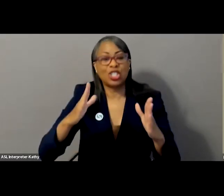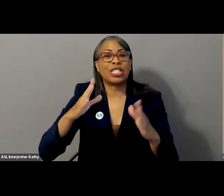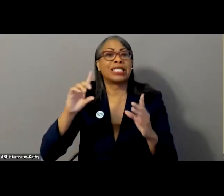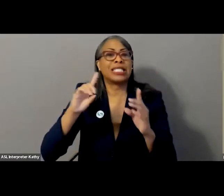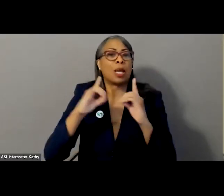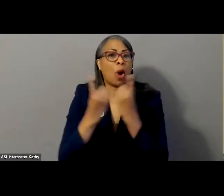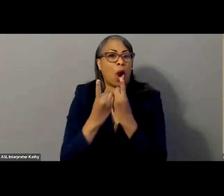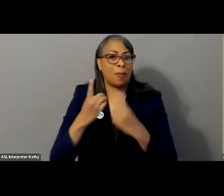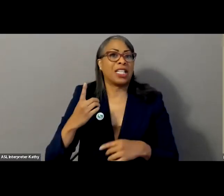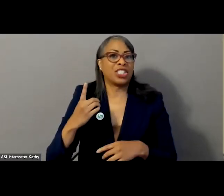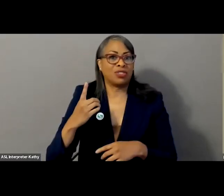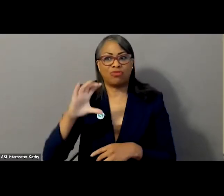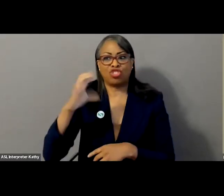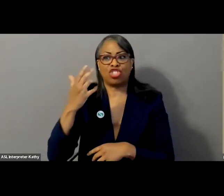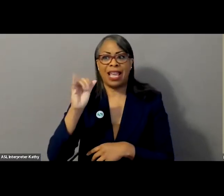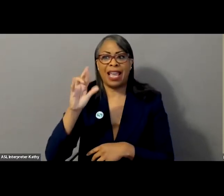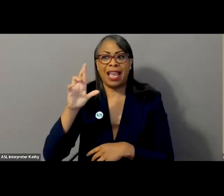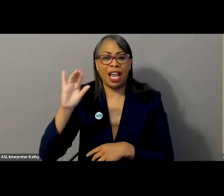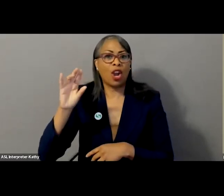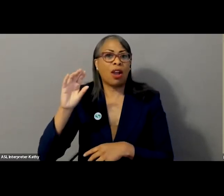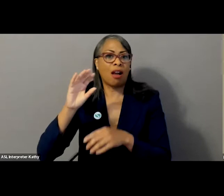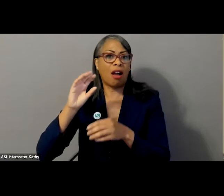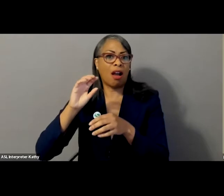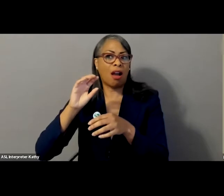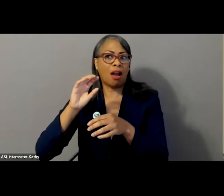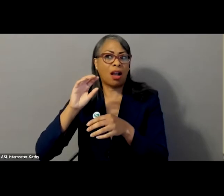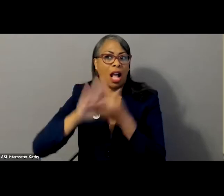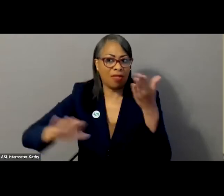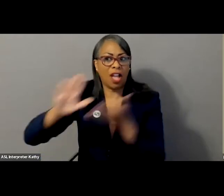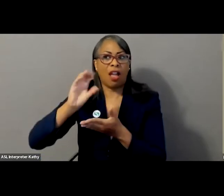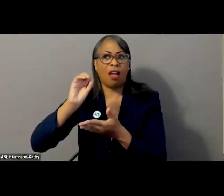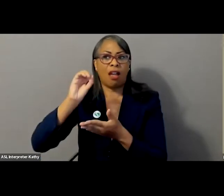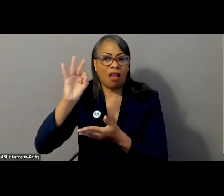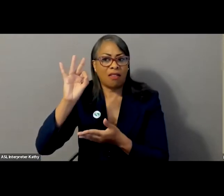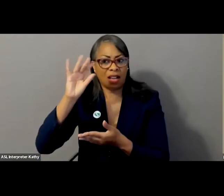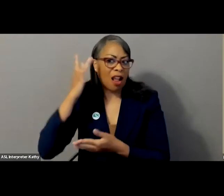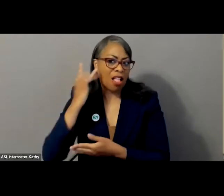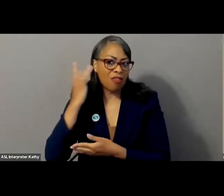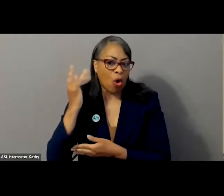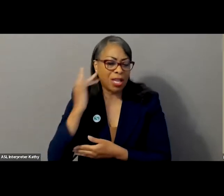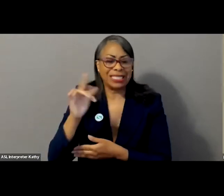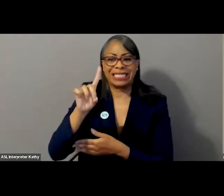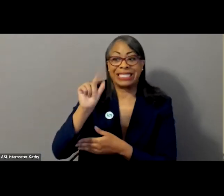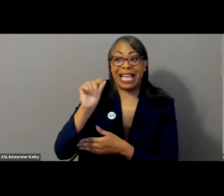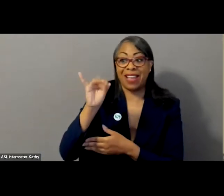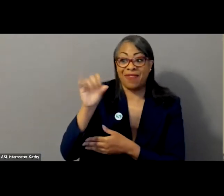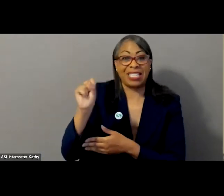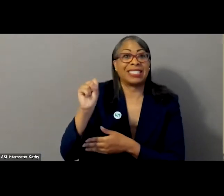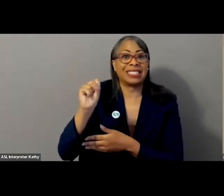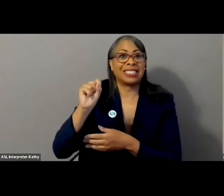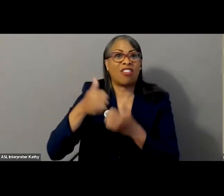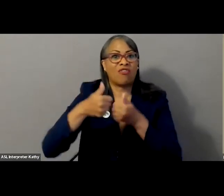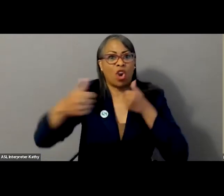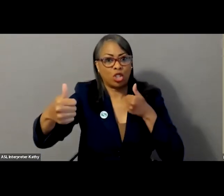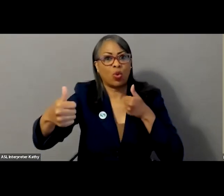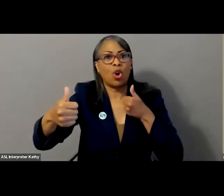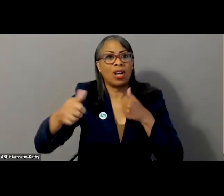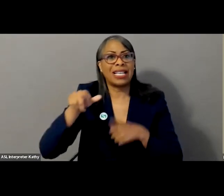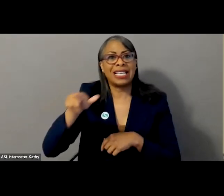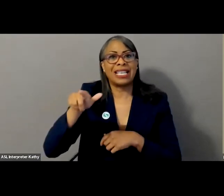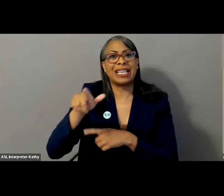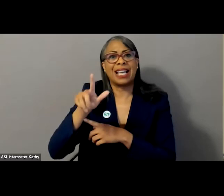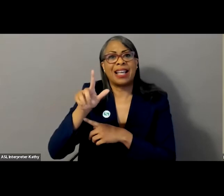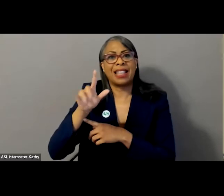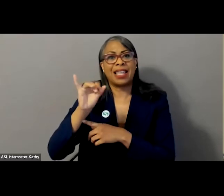of California, Davis. David Francis, who is virtual, is the Hugh Roy and Lily Krantz